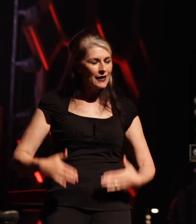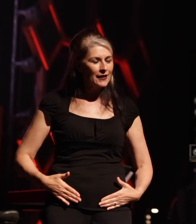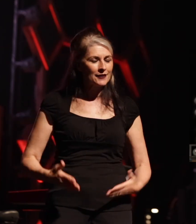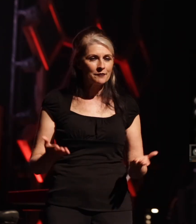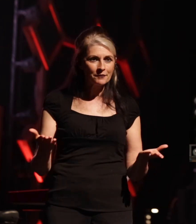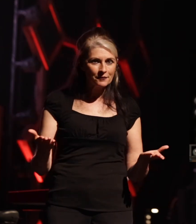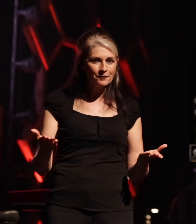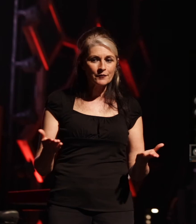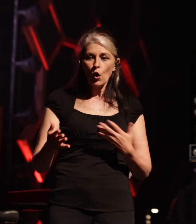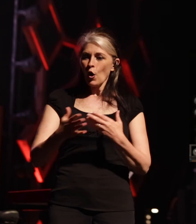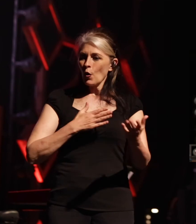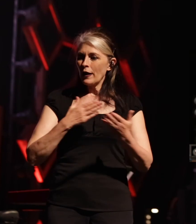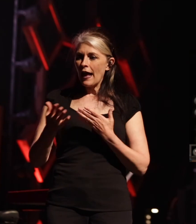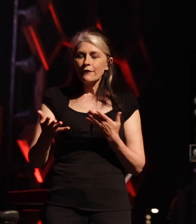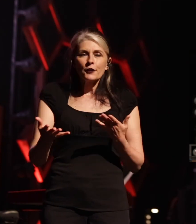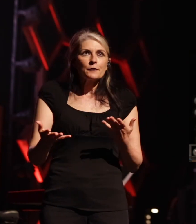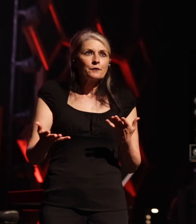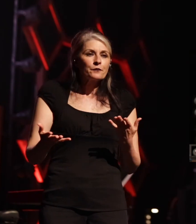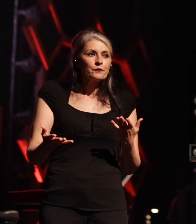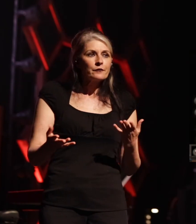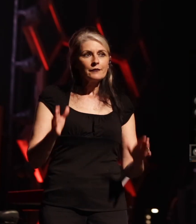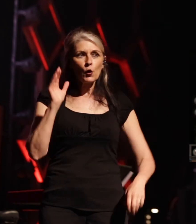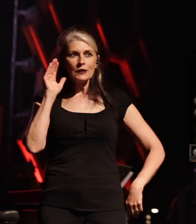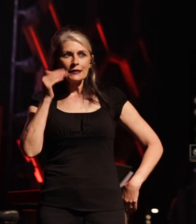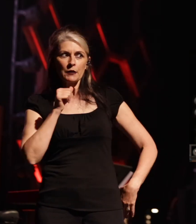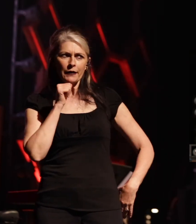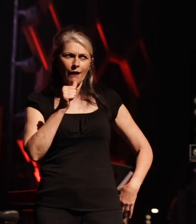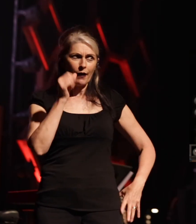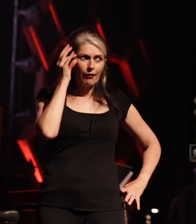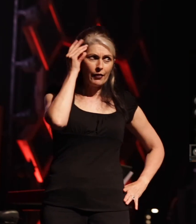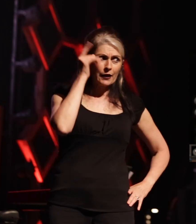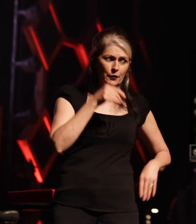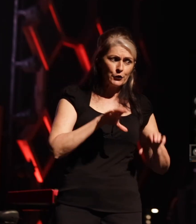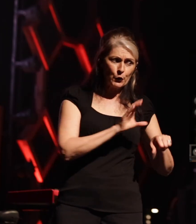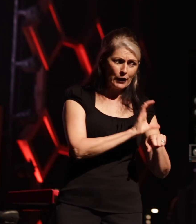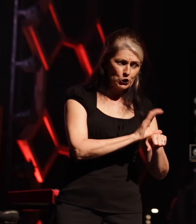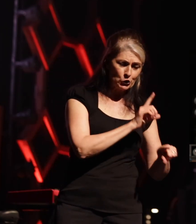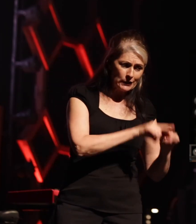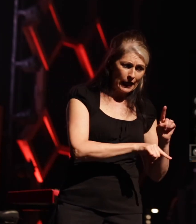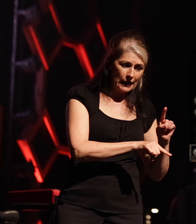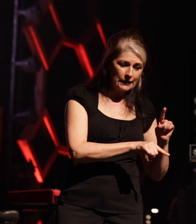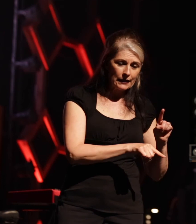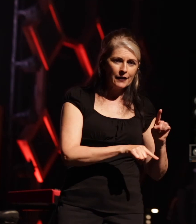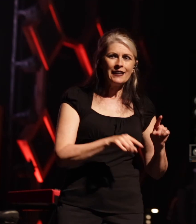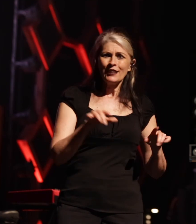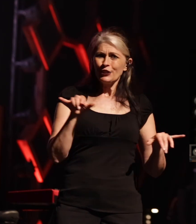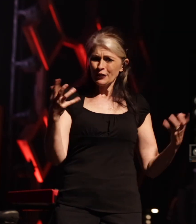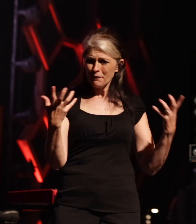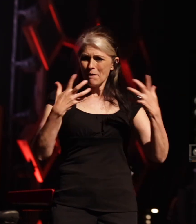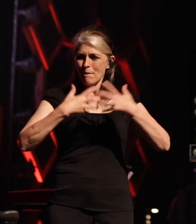Whatever would seem to be unthinkable to do at church should be unthinkable for us to do in our